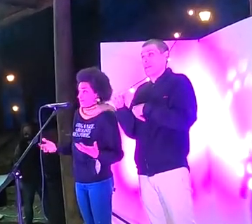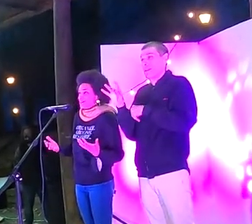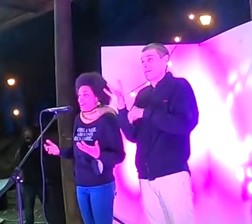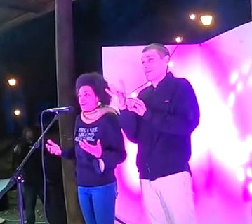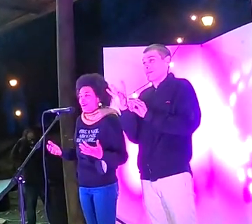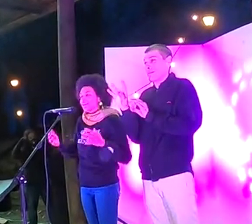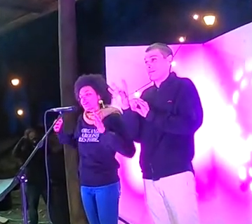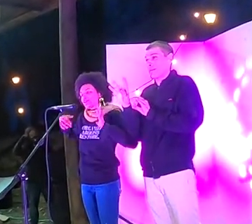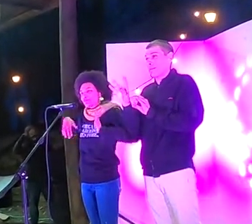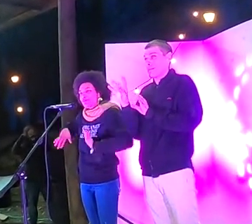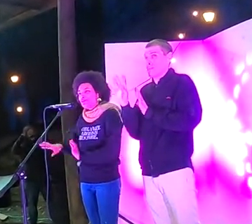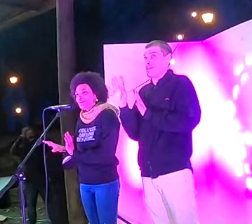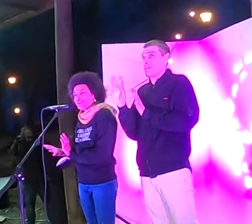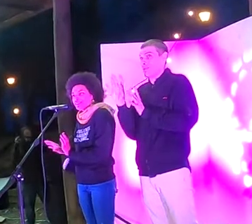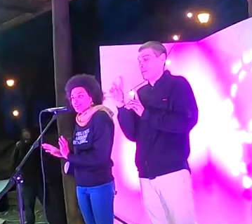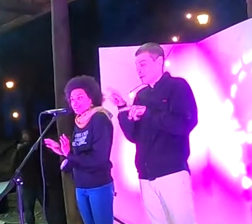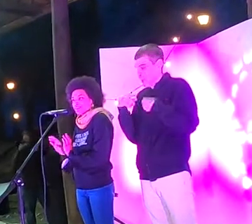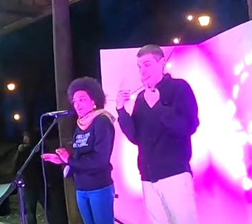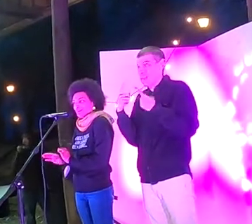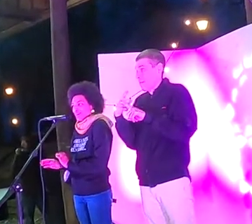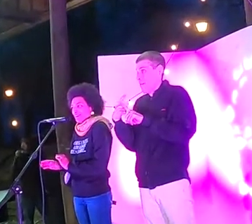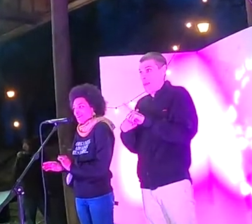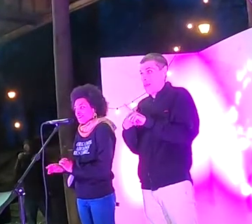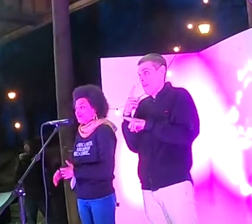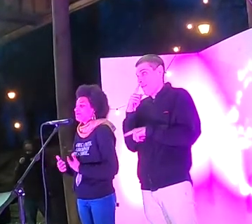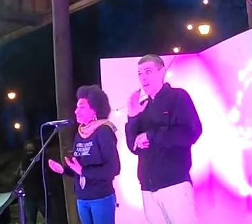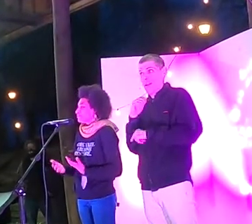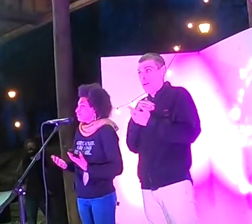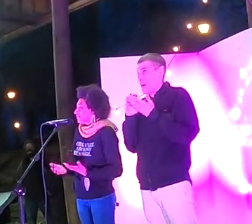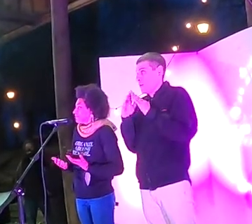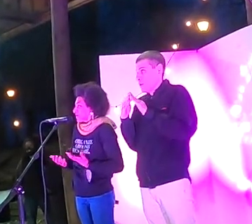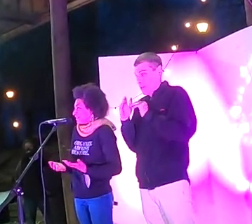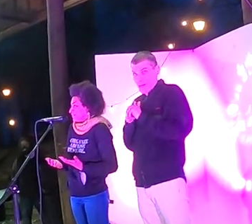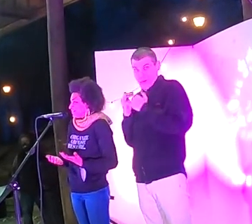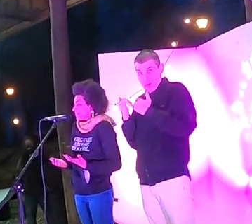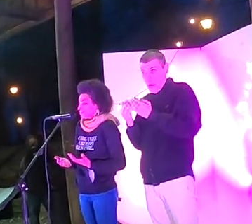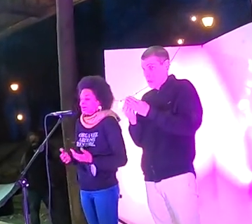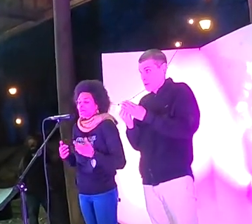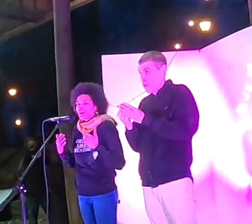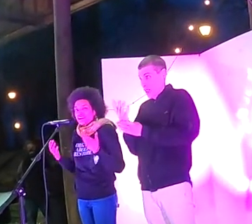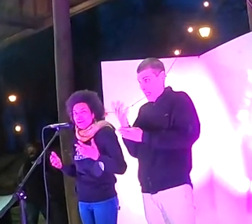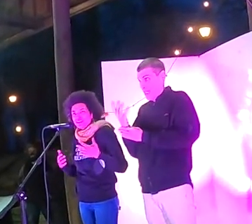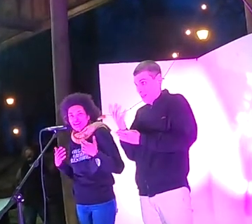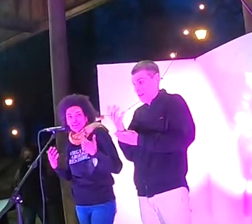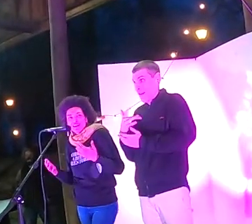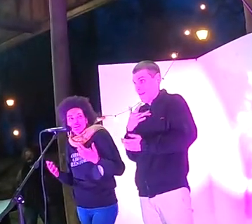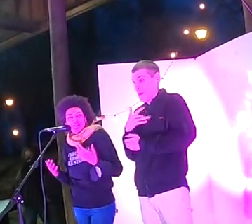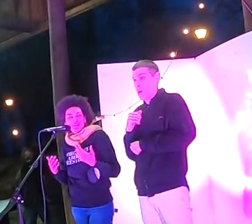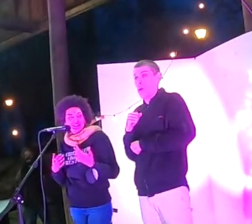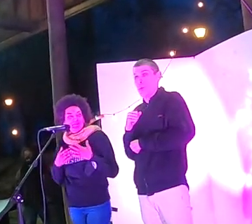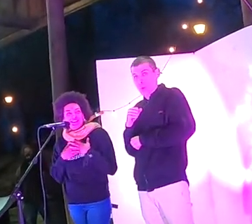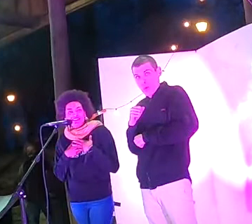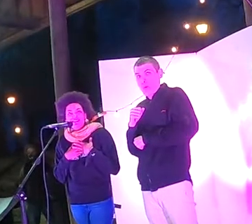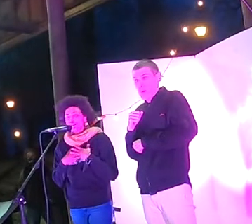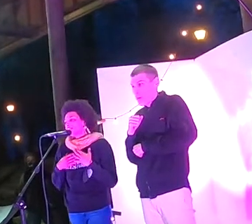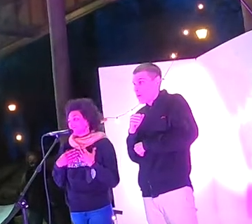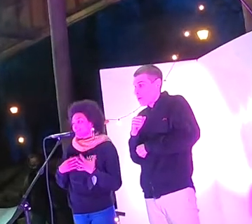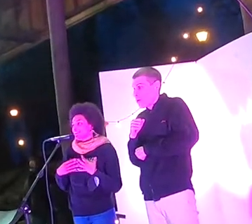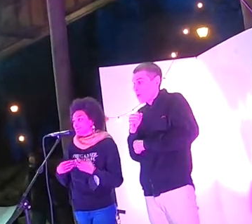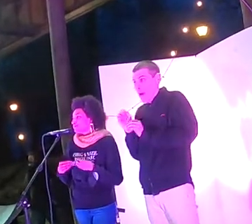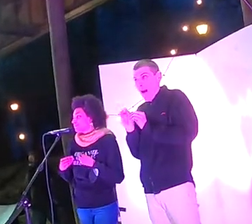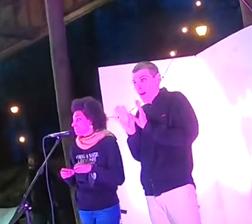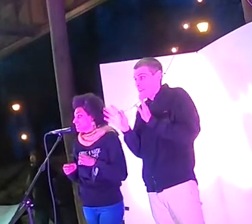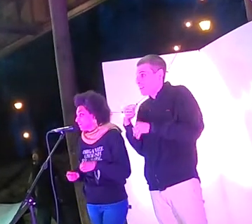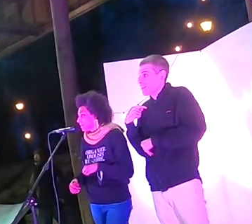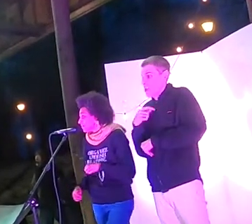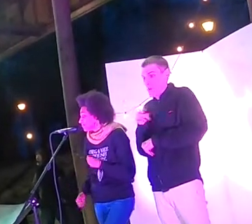our community, and as we're moving into spring, what feels really apparent, again, like I talked about at the beginning, is our